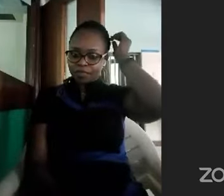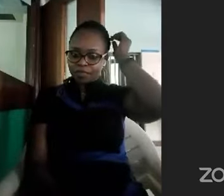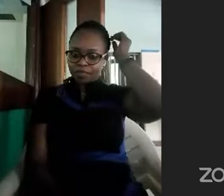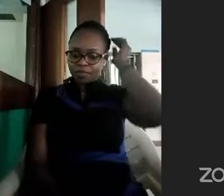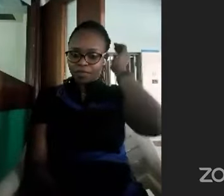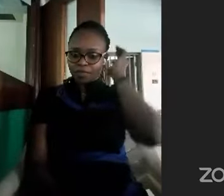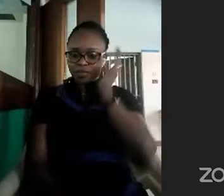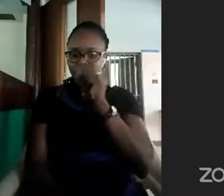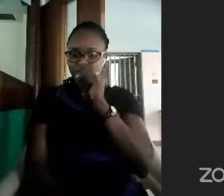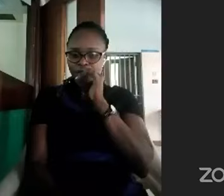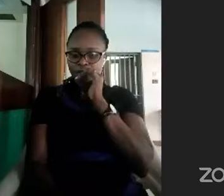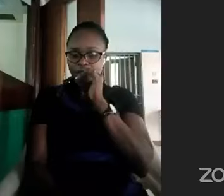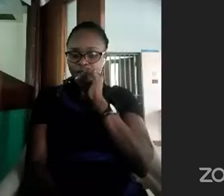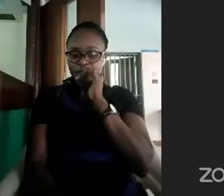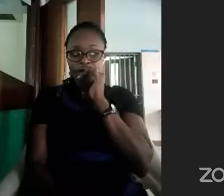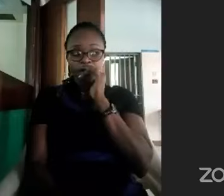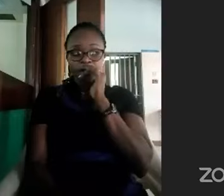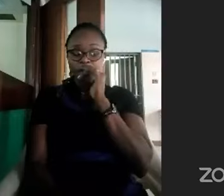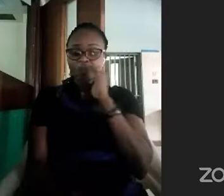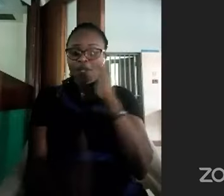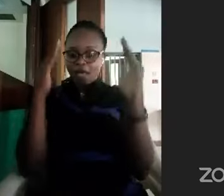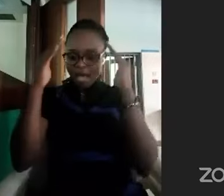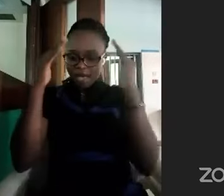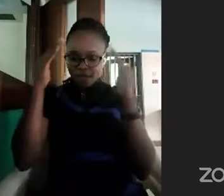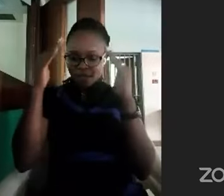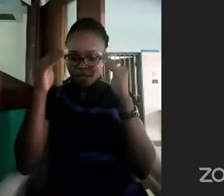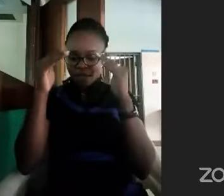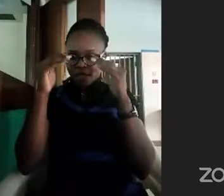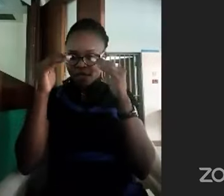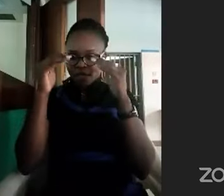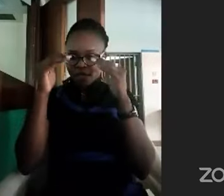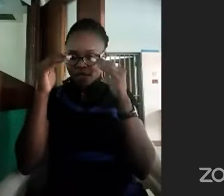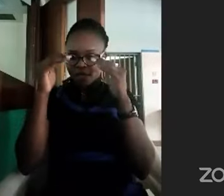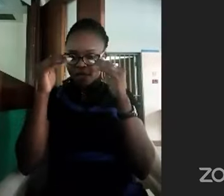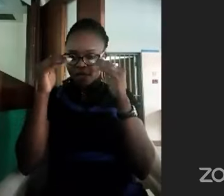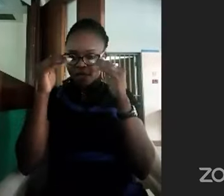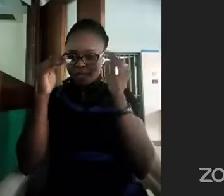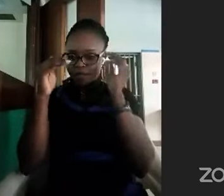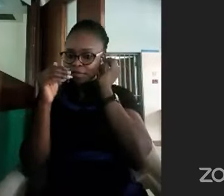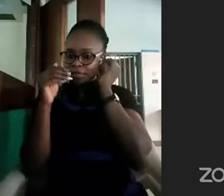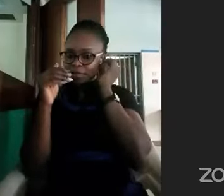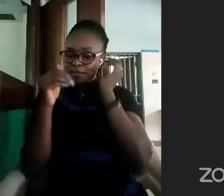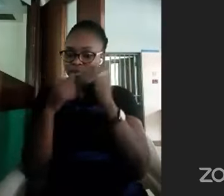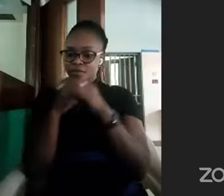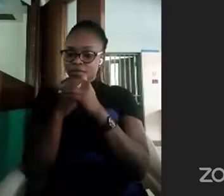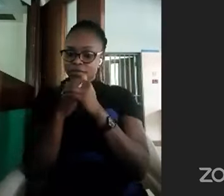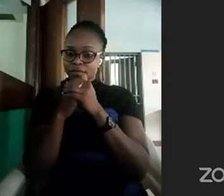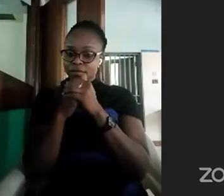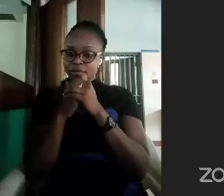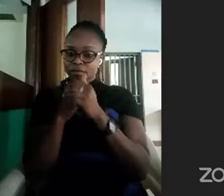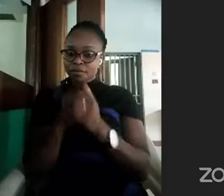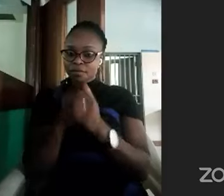Hi. Okay. Hi. Can you hear me, Vilda? Yes, I can hear you well. All right. I'm